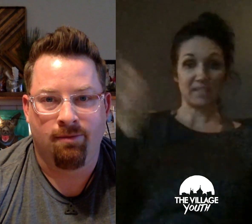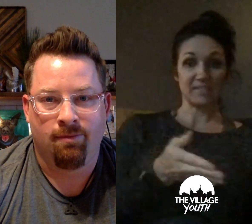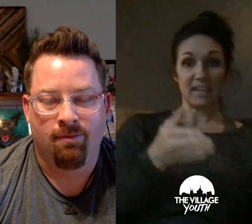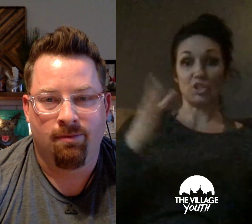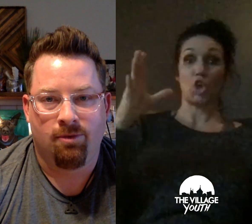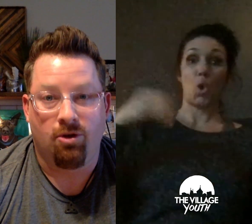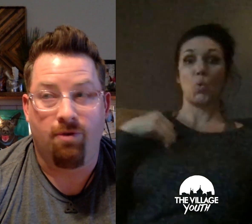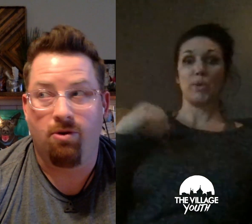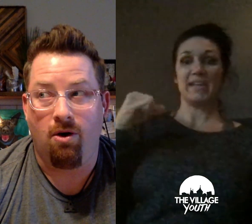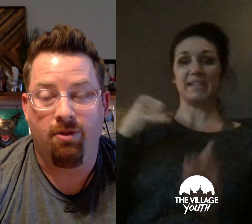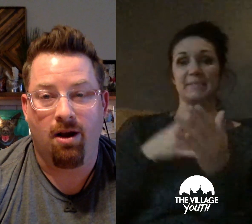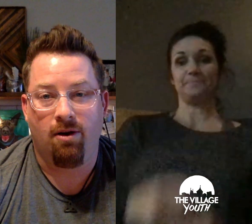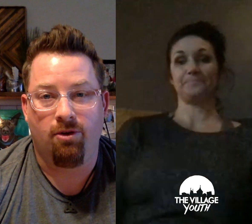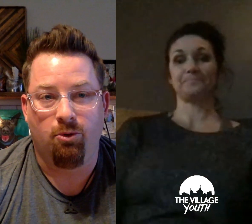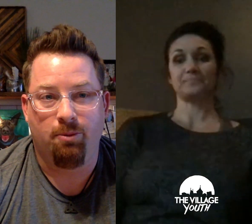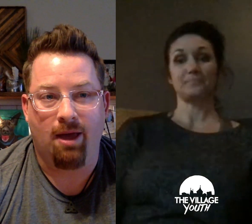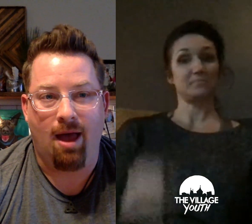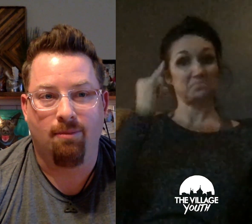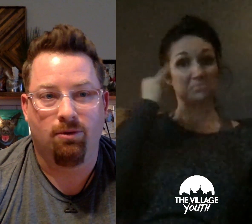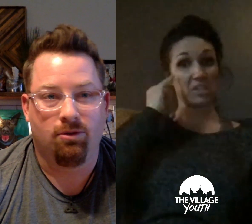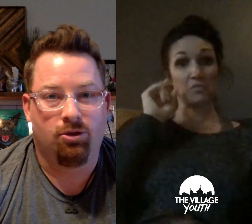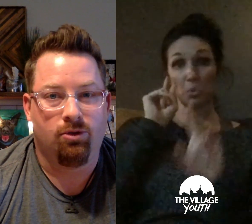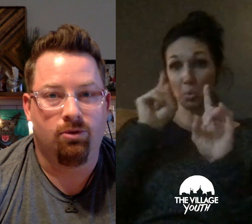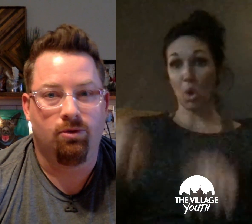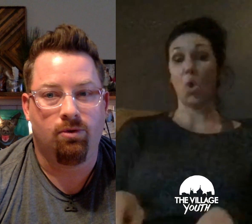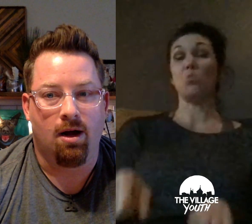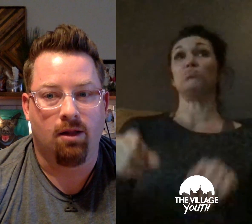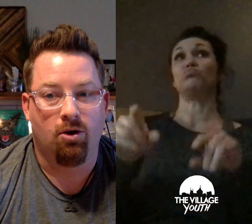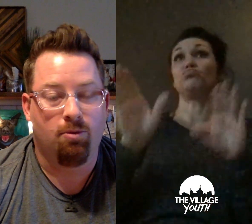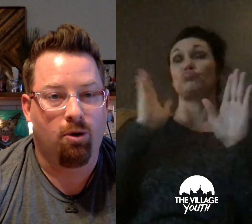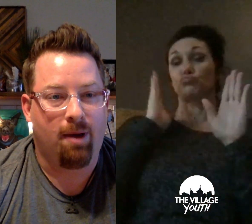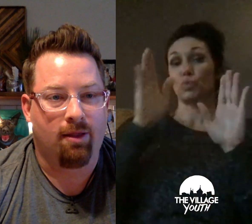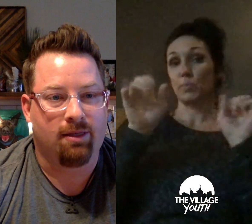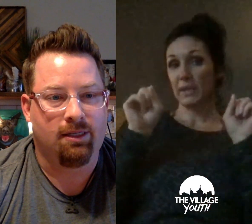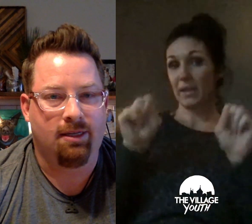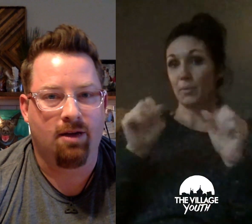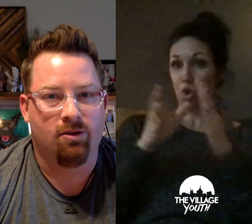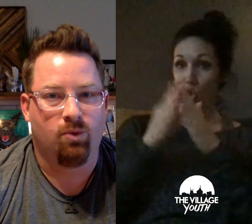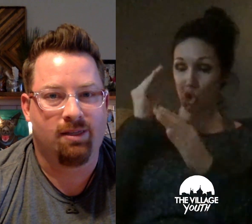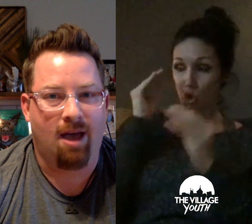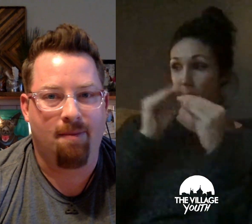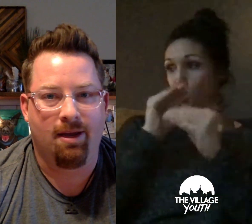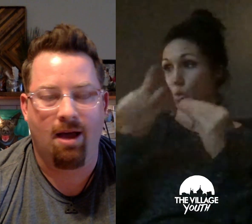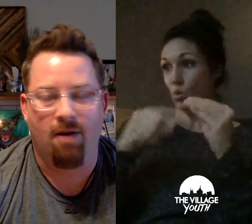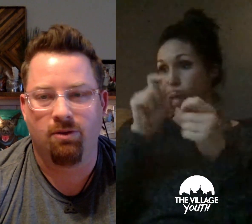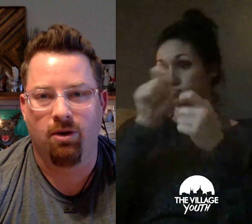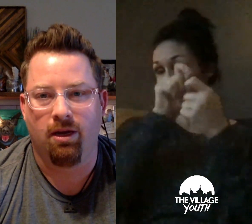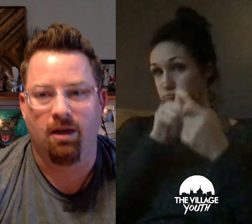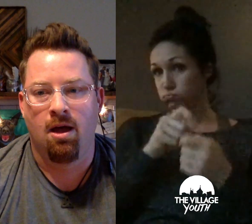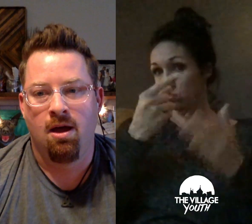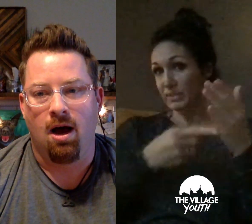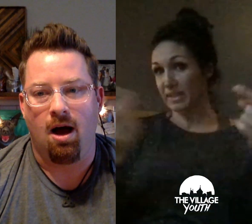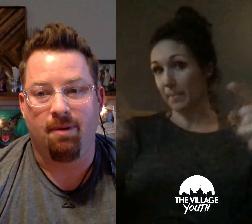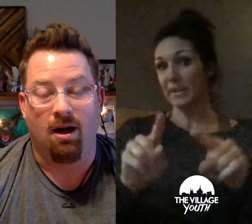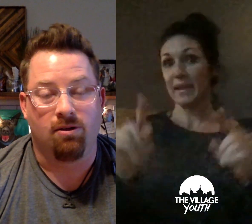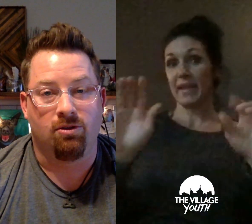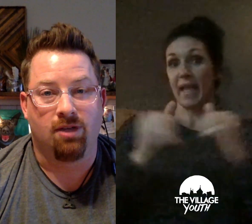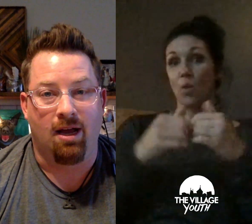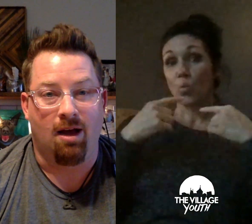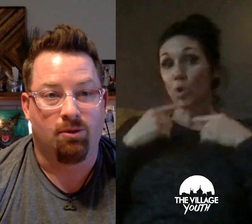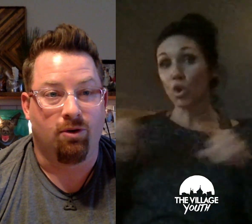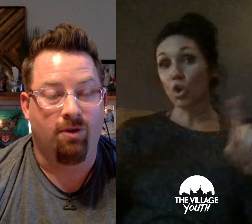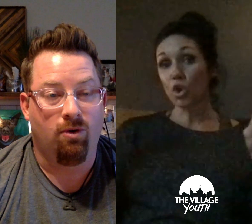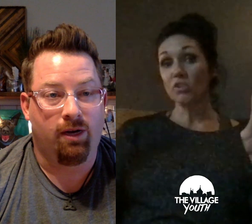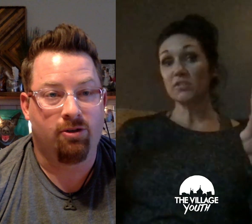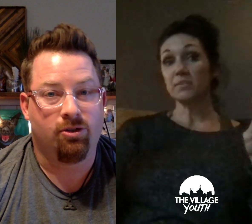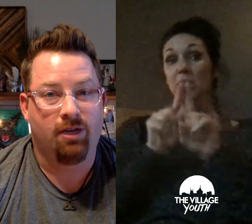thevillagenashville.com/ownit. So if you go there, you will be able to learn more about the details, what's happening, how it's working, but also sign